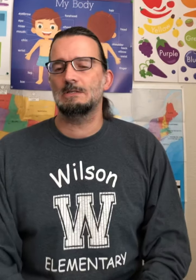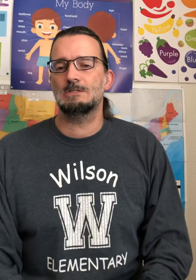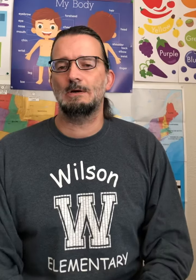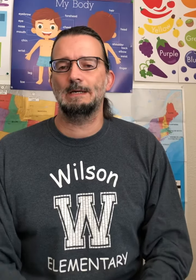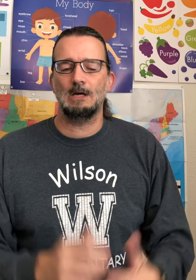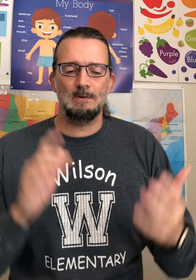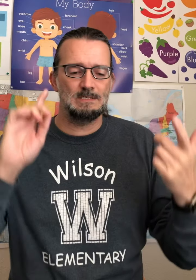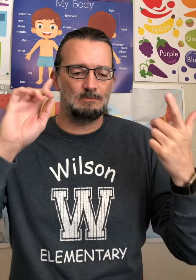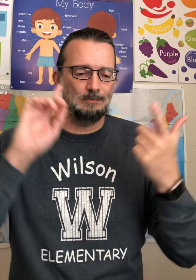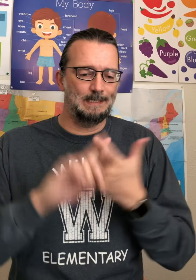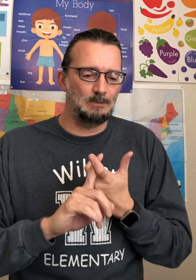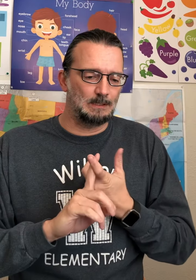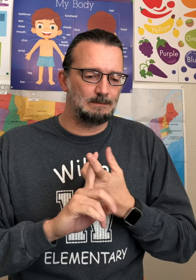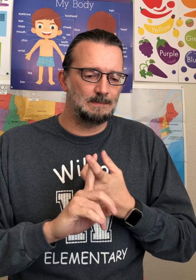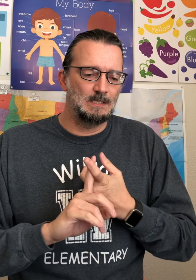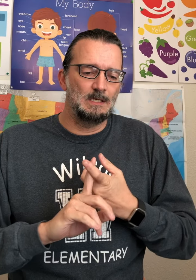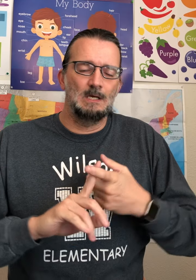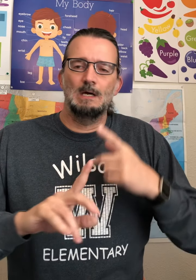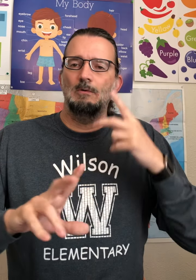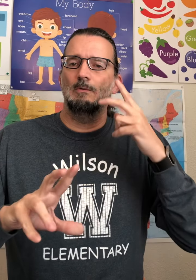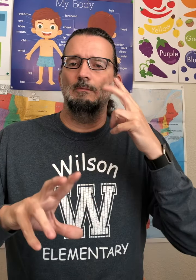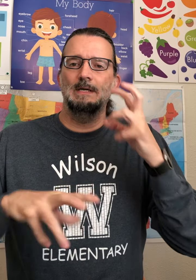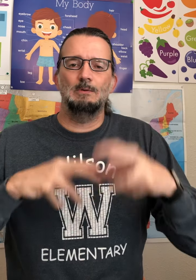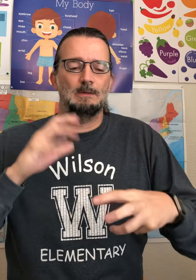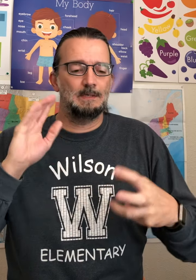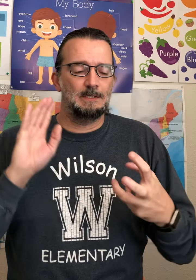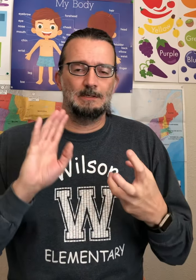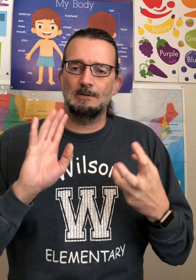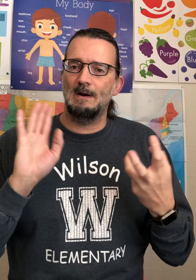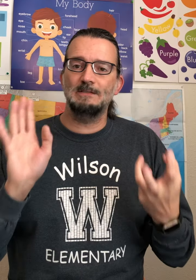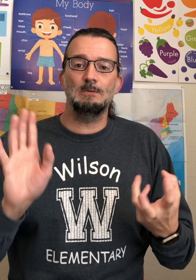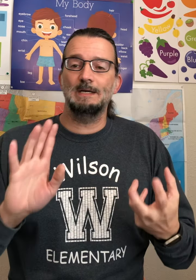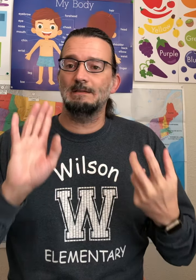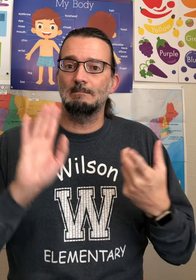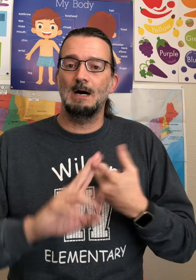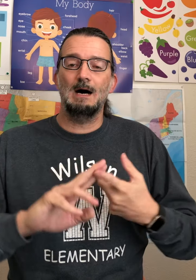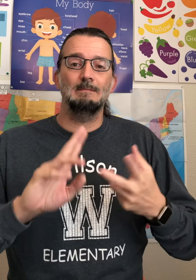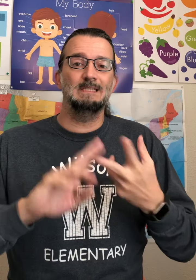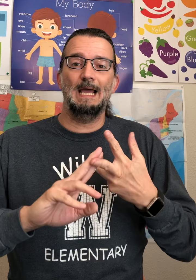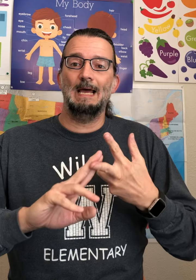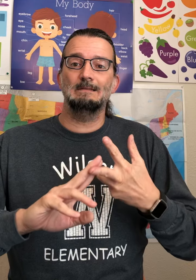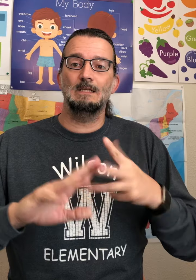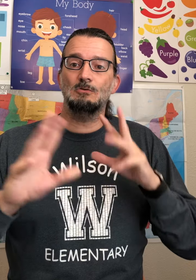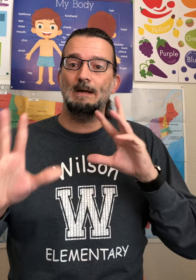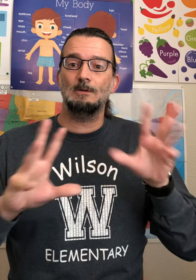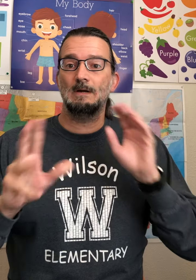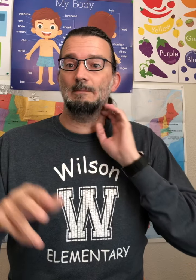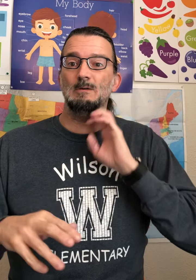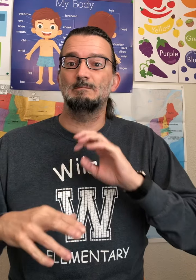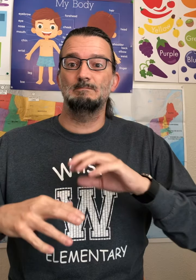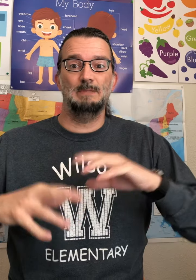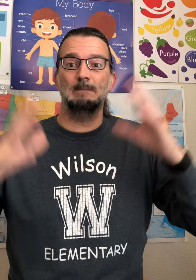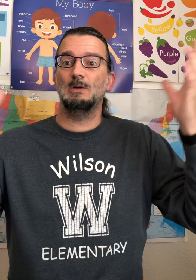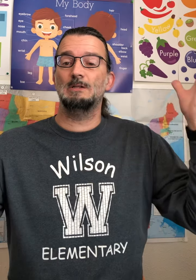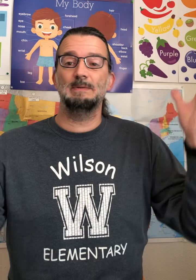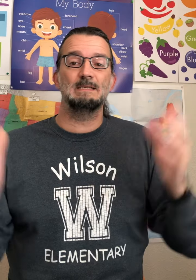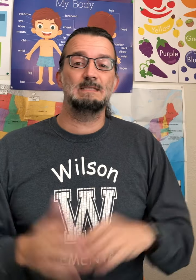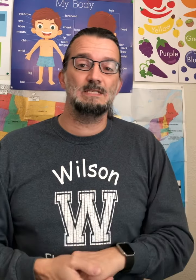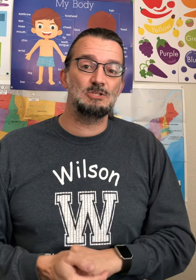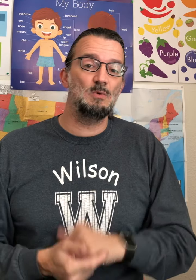start out always, read a book. Read a book with whoever you're with, mom, dad, grandpa, big brother, big sister, whoever